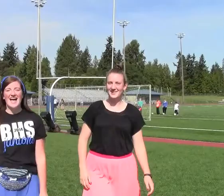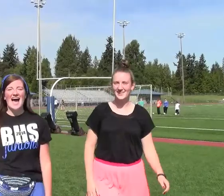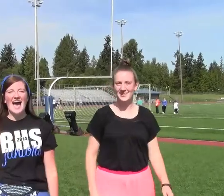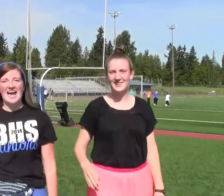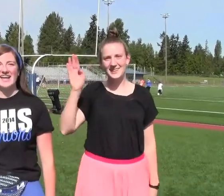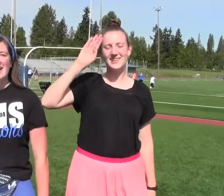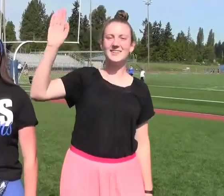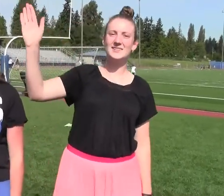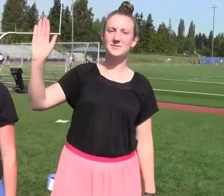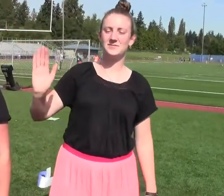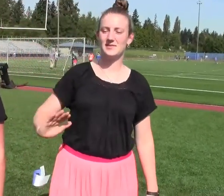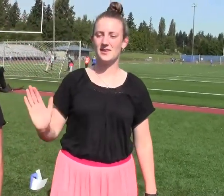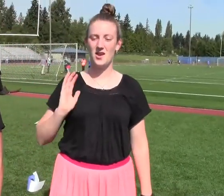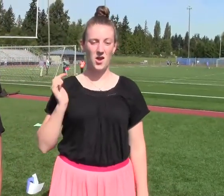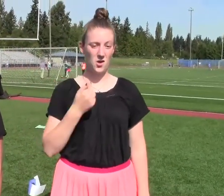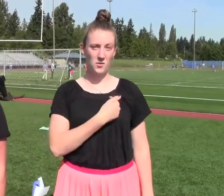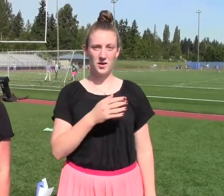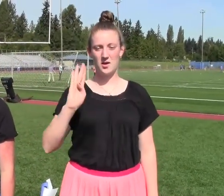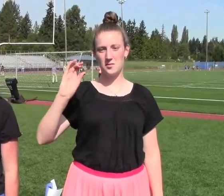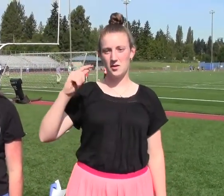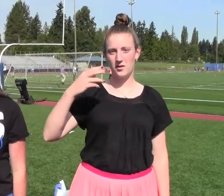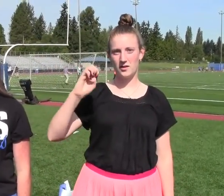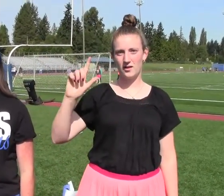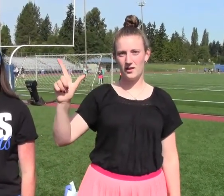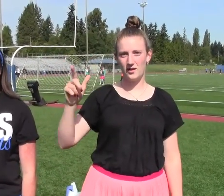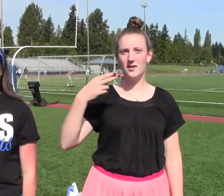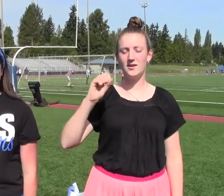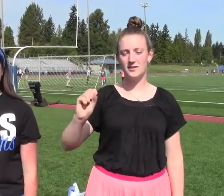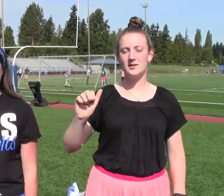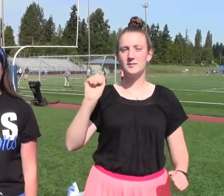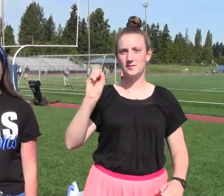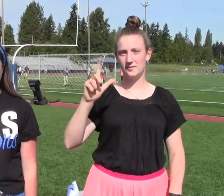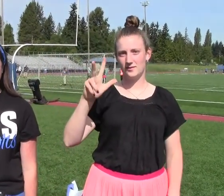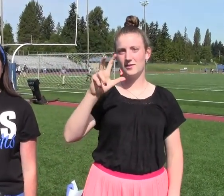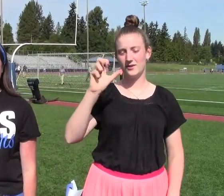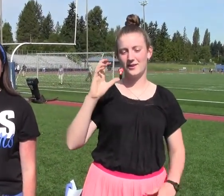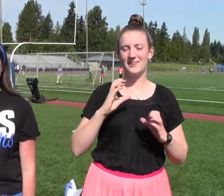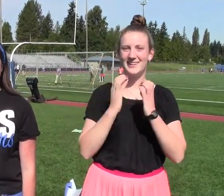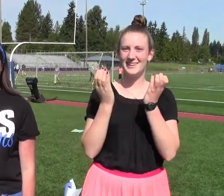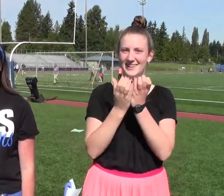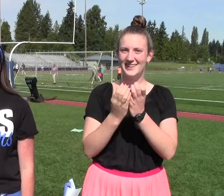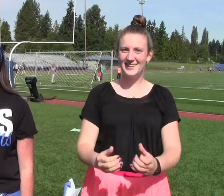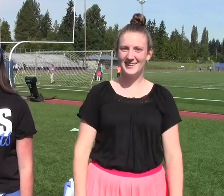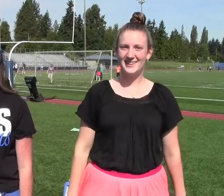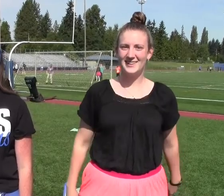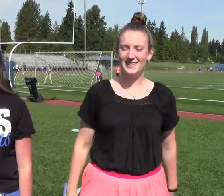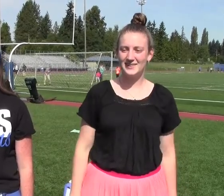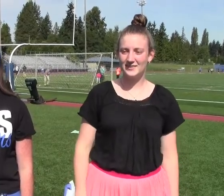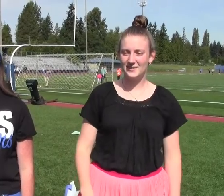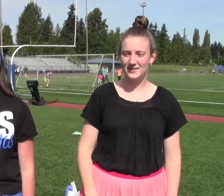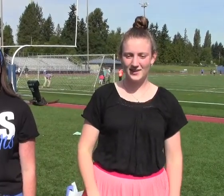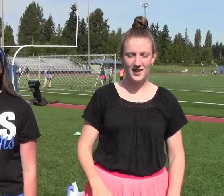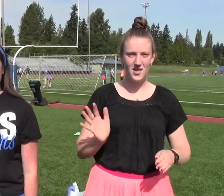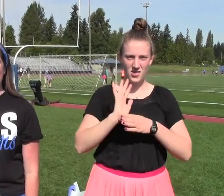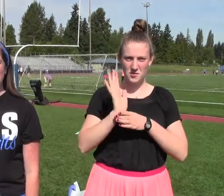Hi, this is Boppel High School's ASL 300 class and this is our three word video.